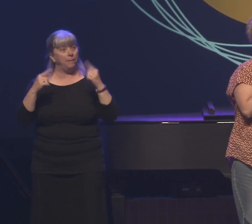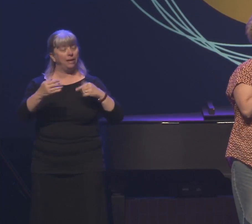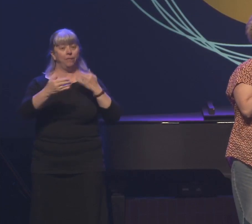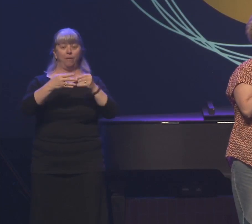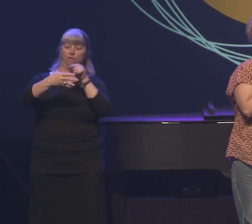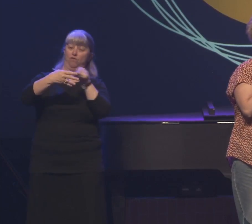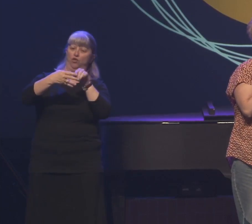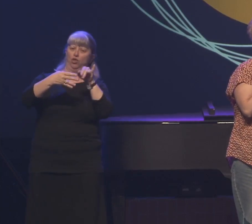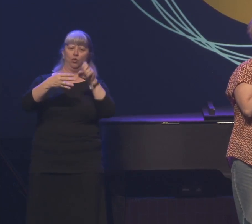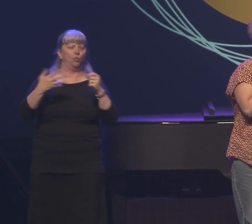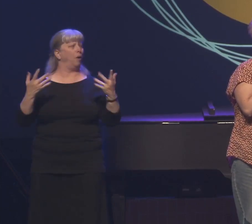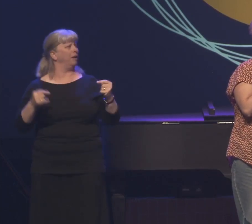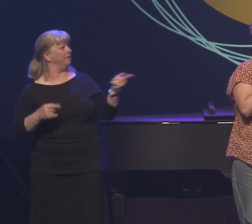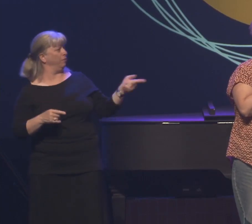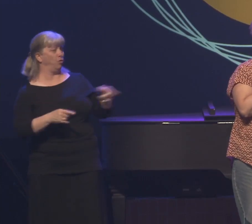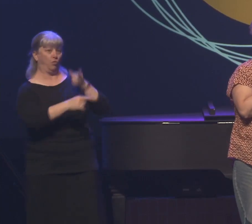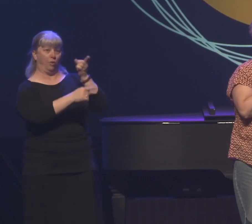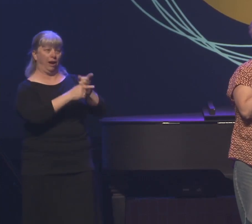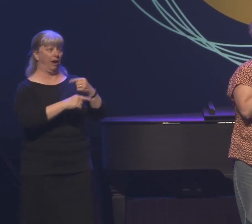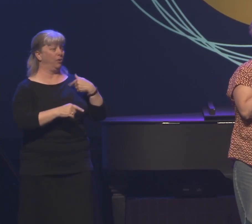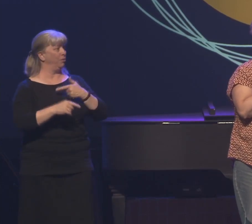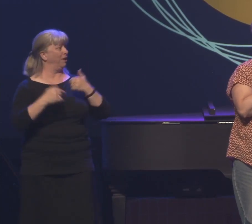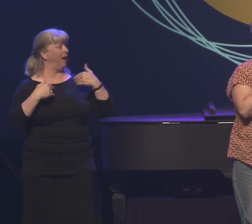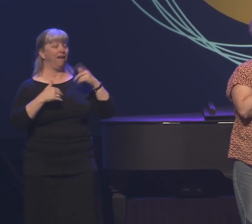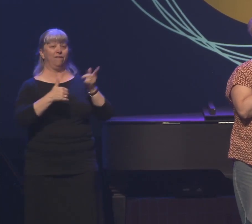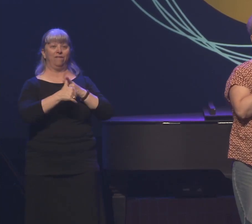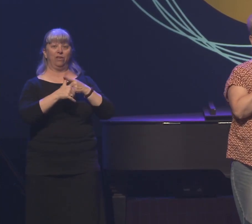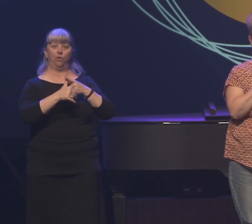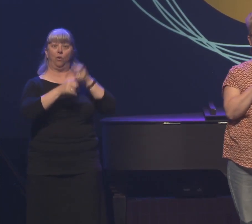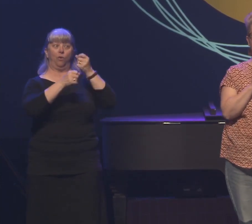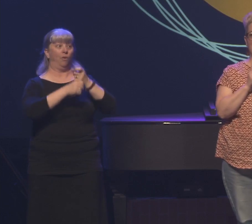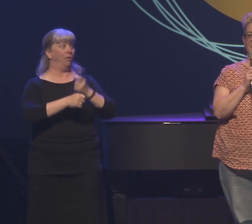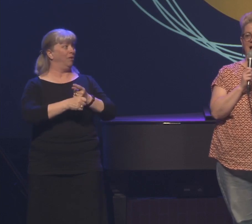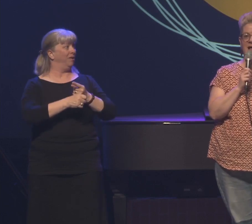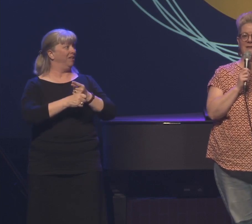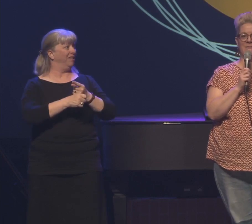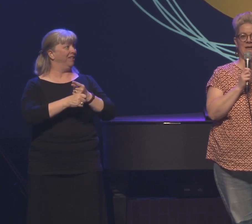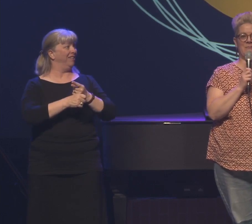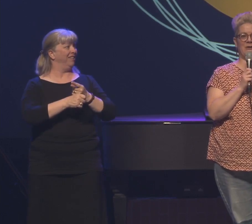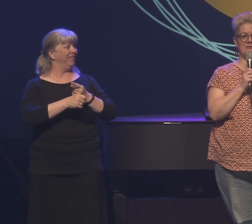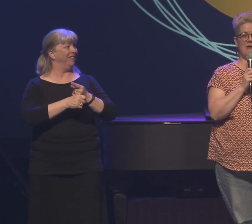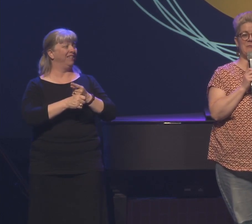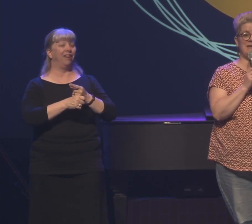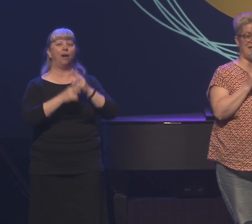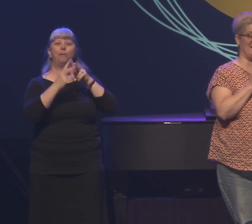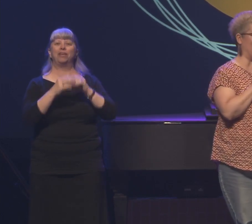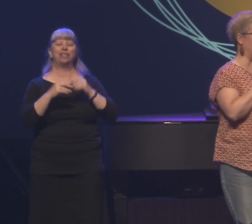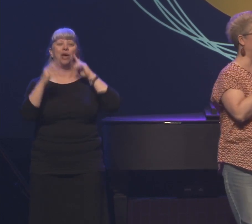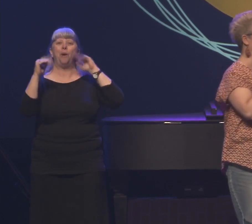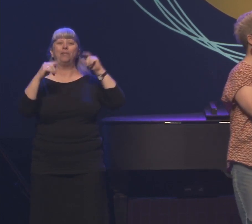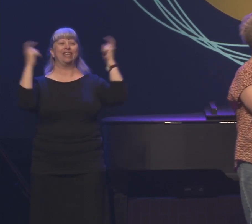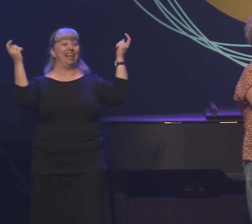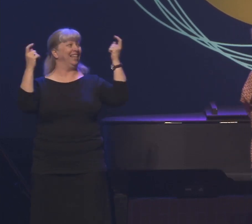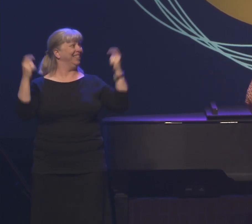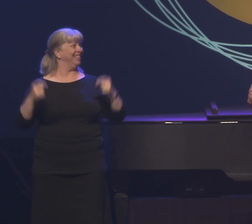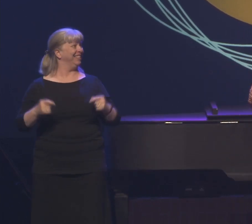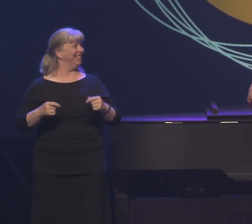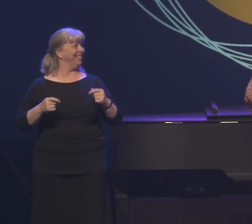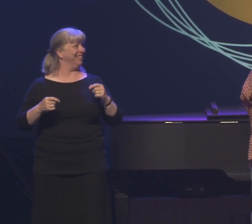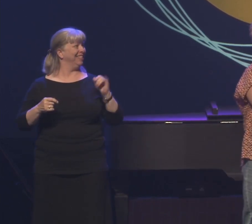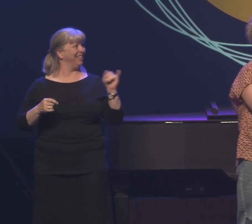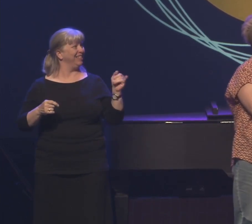of June. What is it? That's right, Dennis. We have our first annual Partners in Hope Gala, and